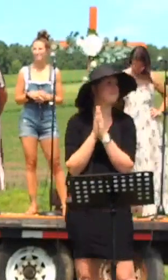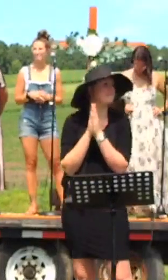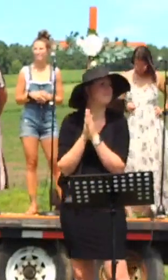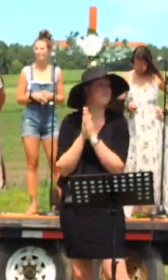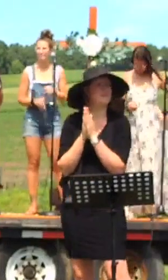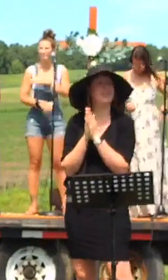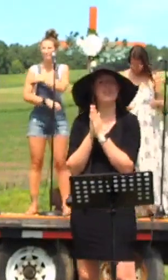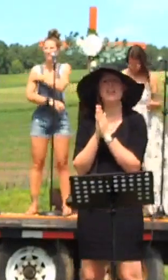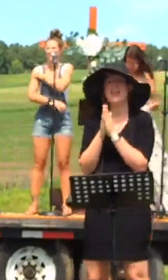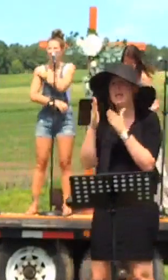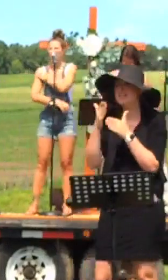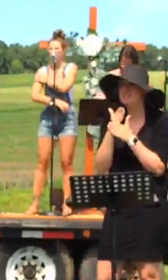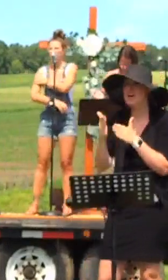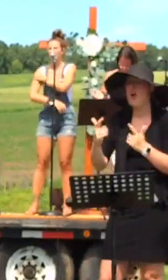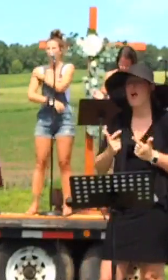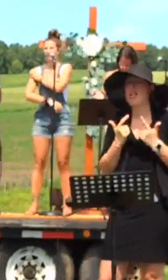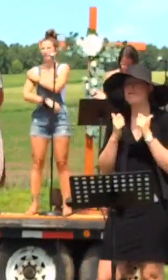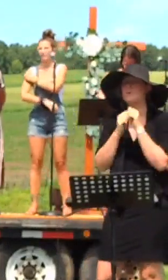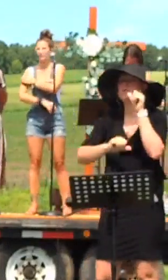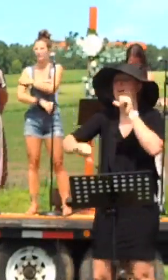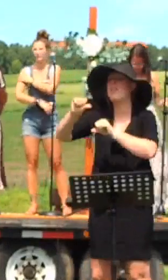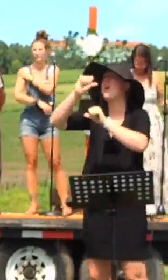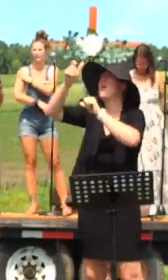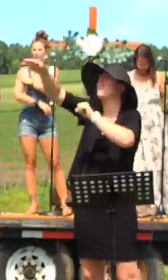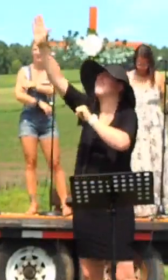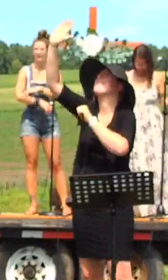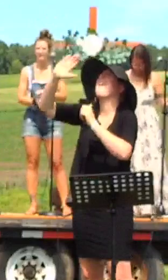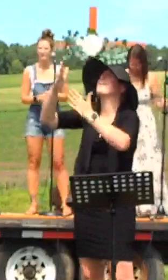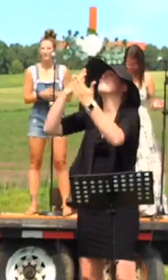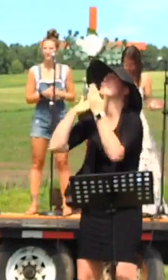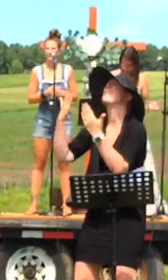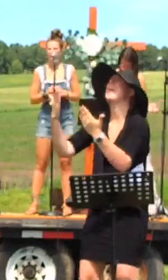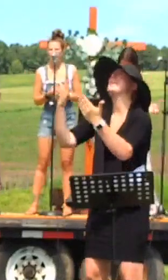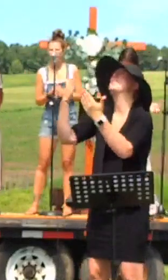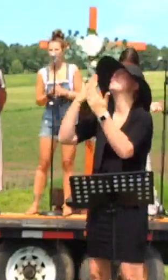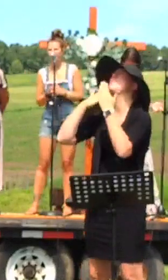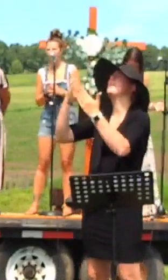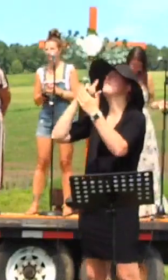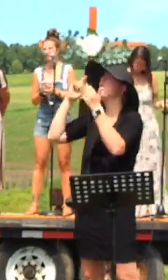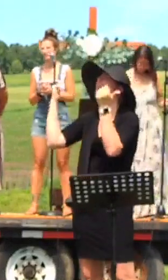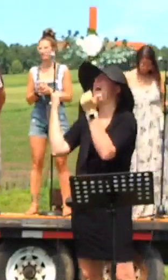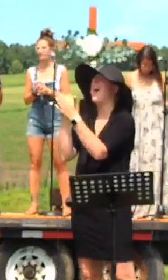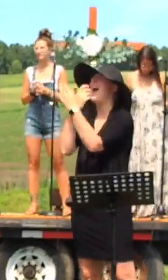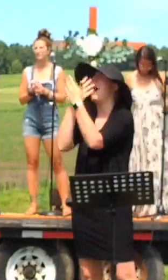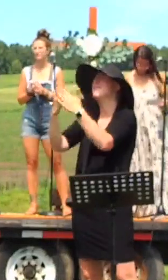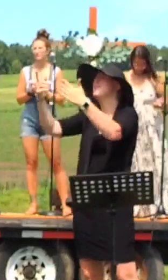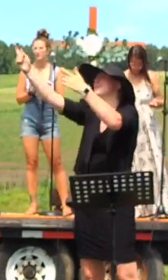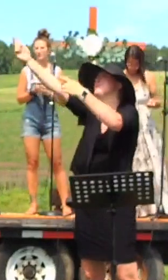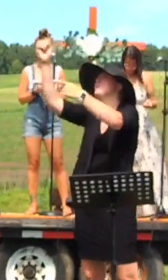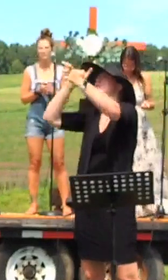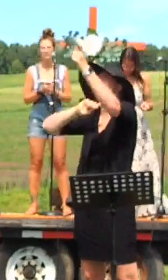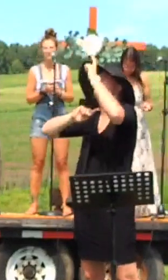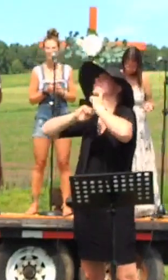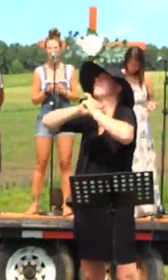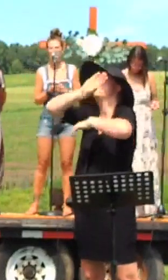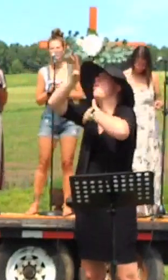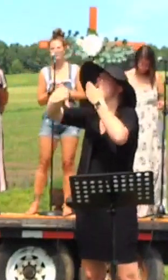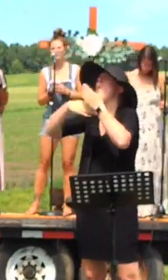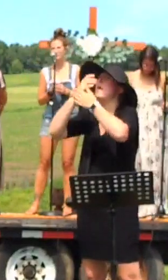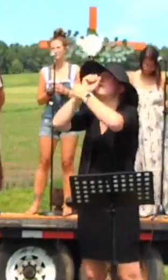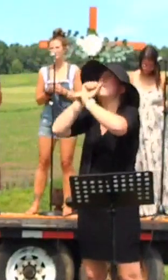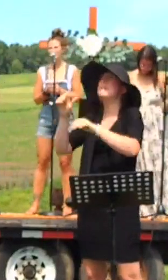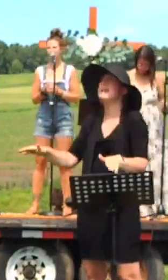our lives and our with each other. Heavenly Father, we thank you. We thank you for what you give us. We thank you for all the provisions you provide us, whether